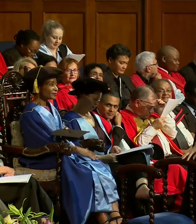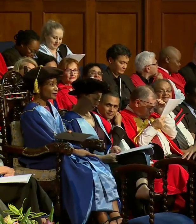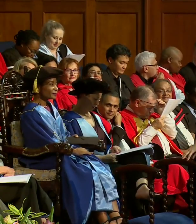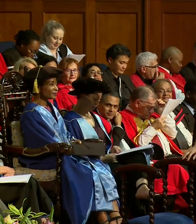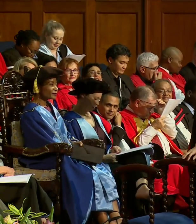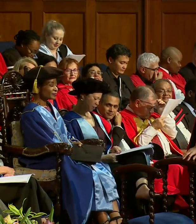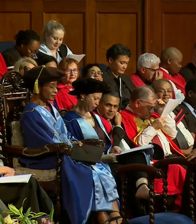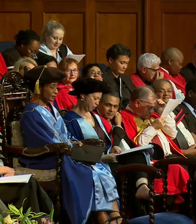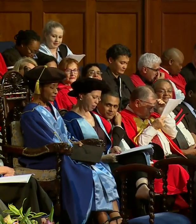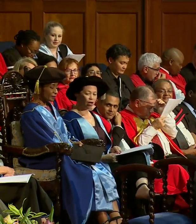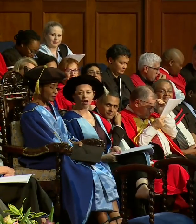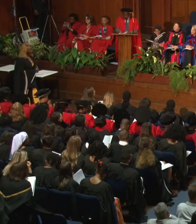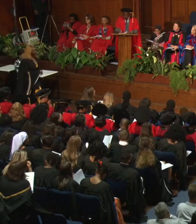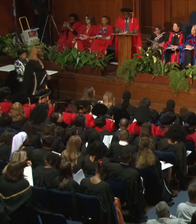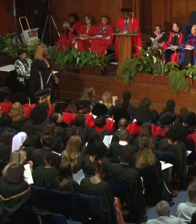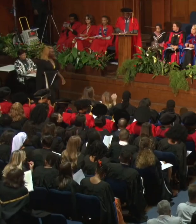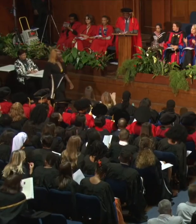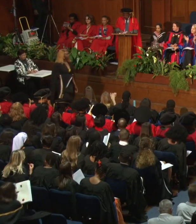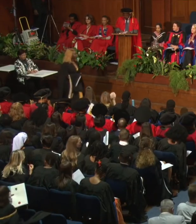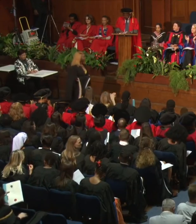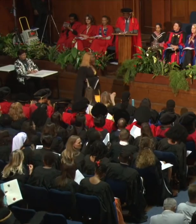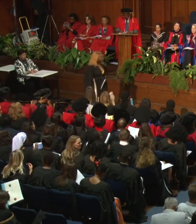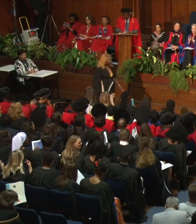Kudiwa Natalie Shoniwa.